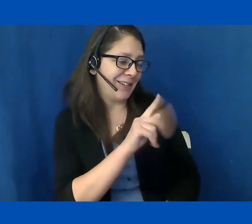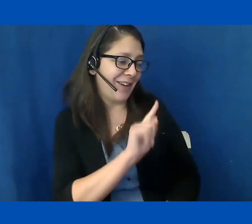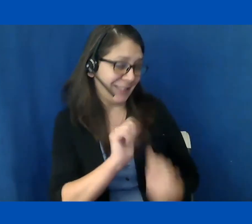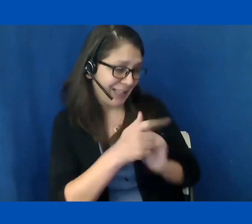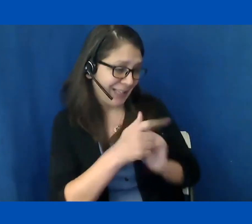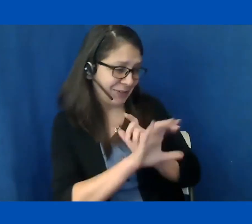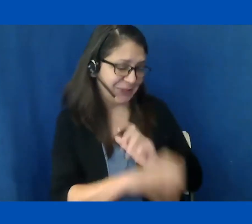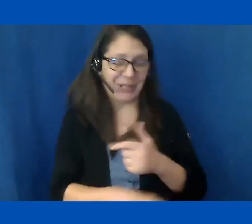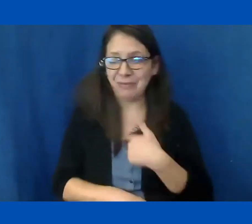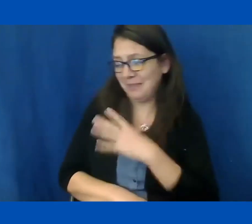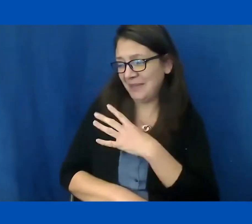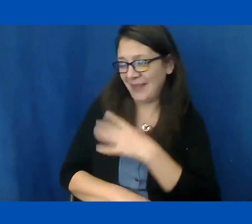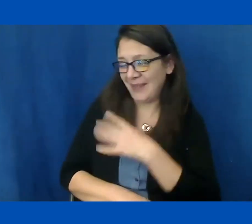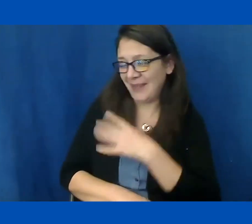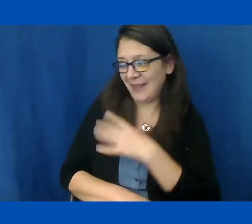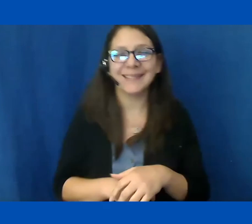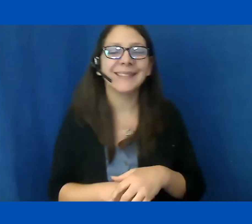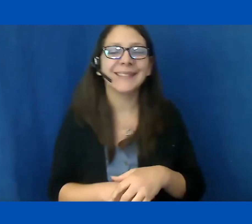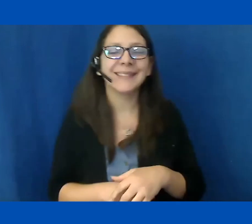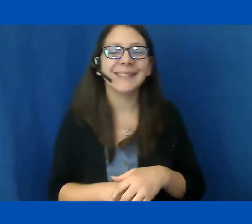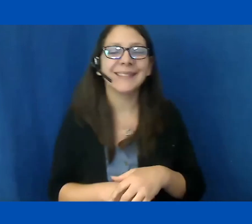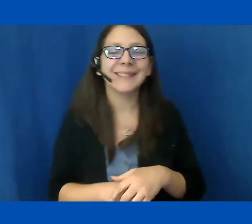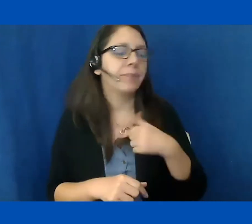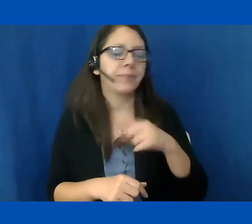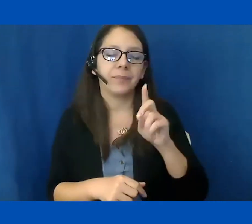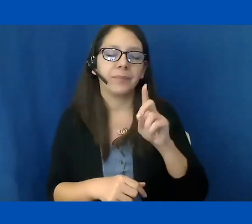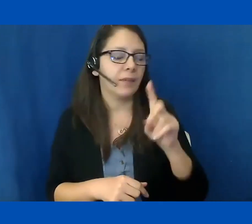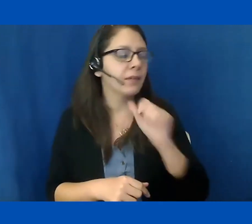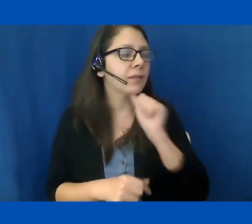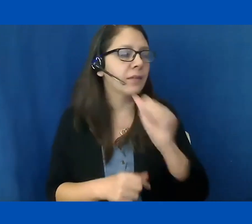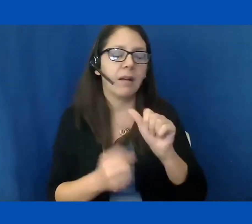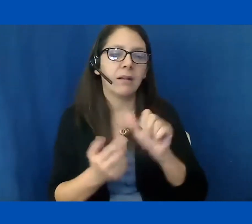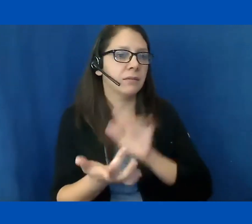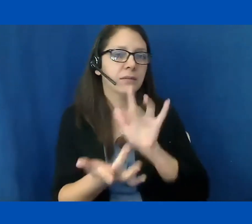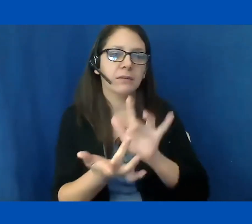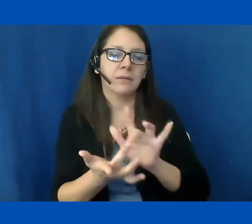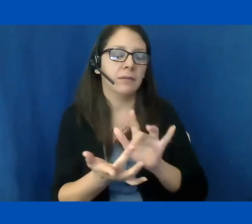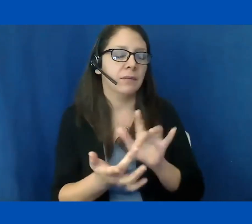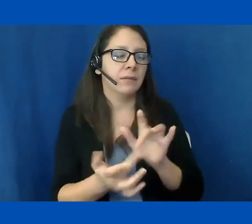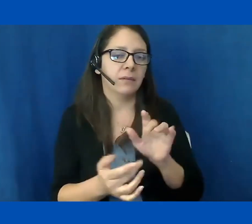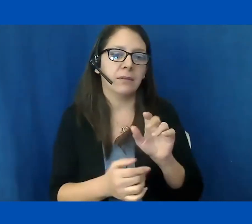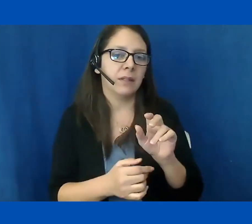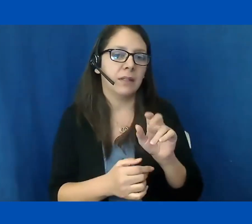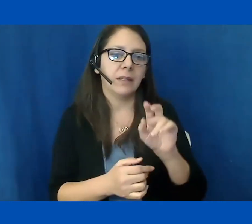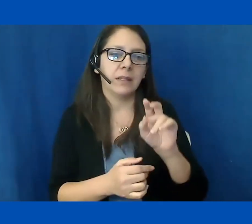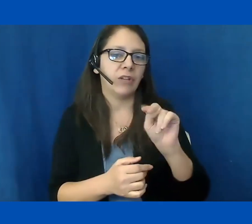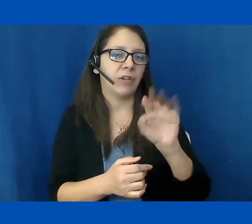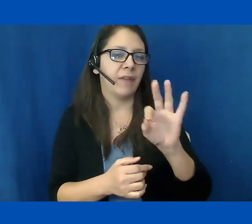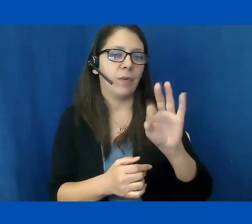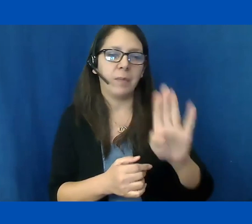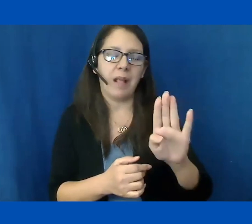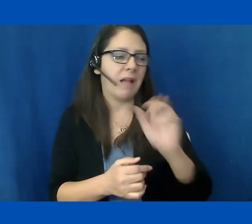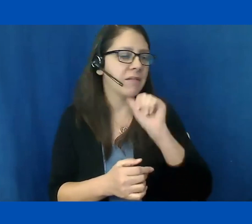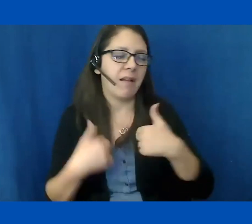didn't per se reached out to the NFB, the chapter, the technology chapter, mainly